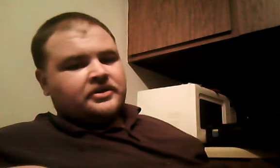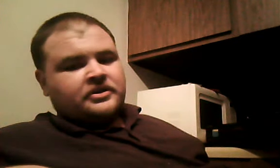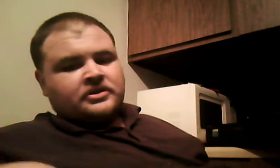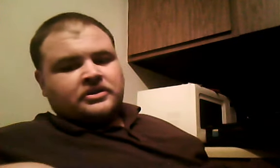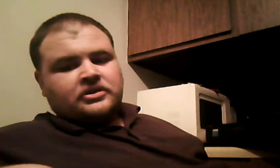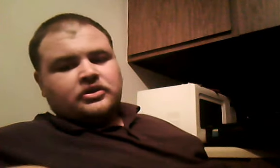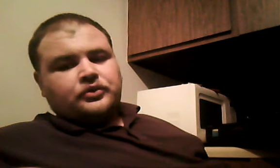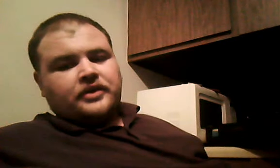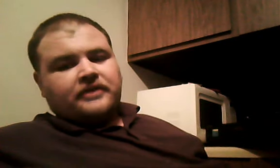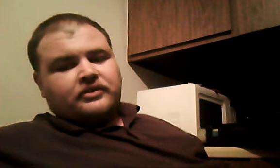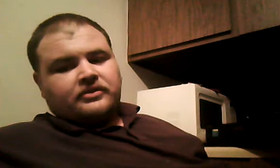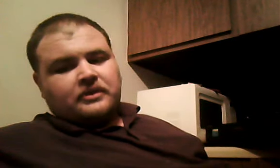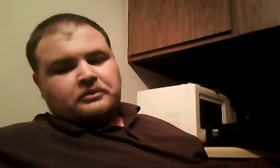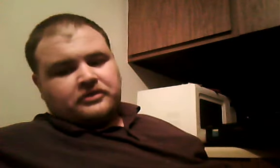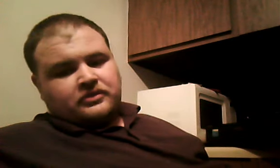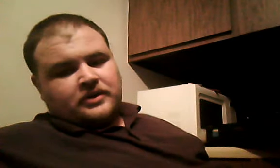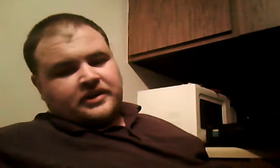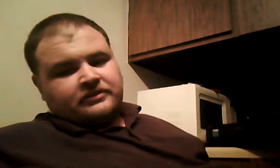who never slept with your wife.